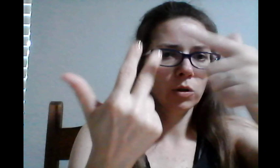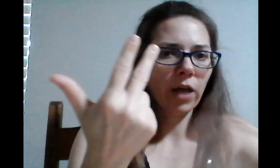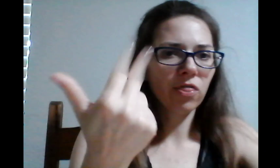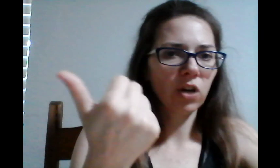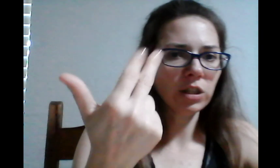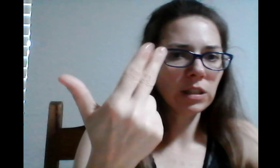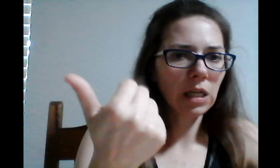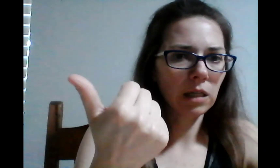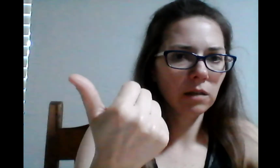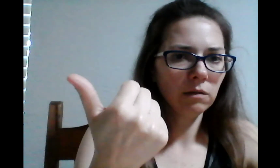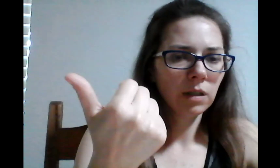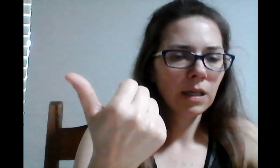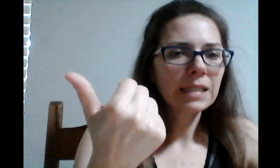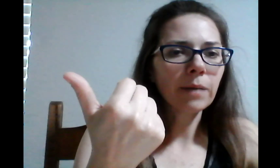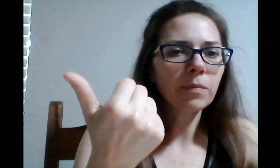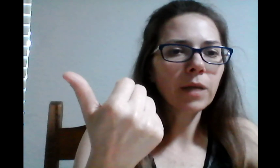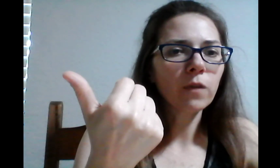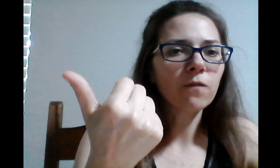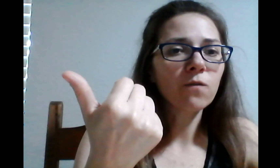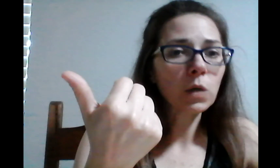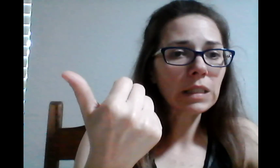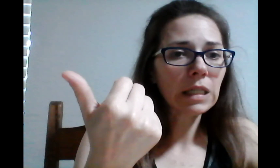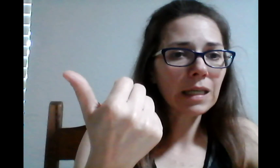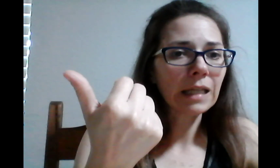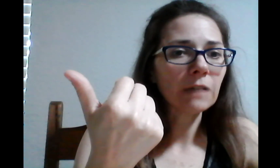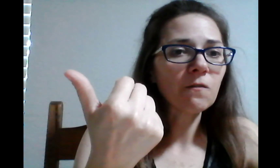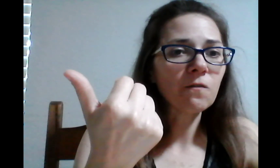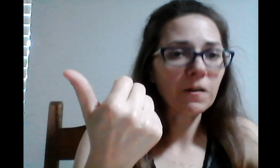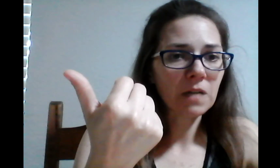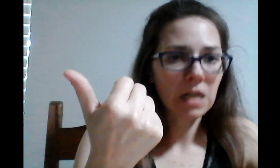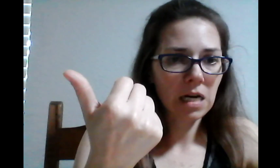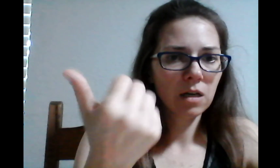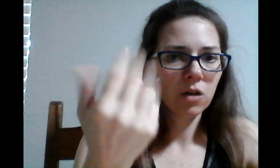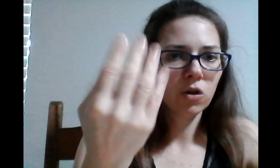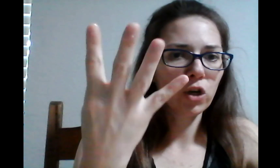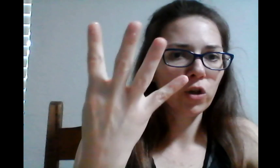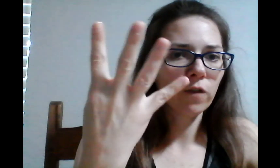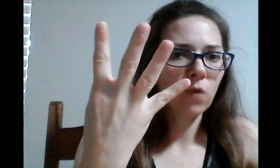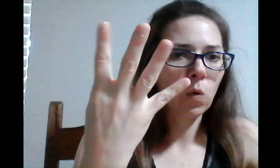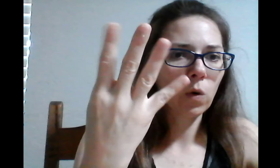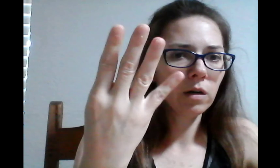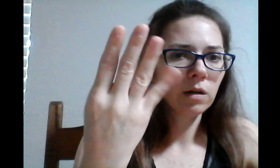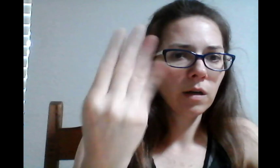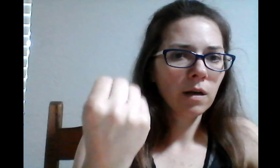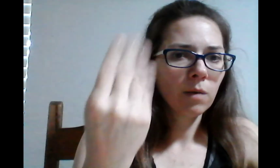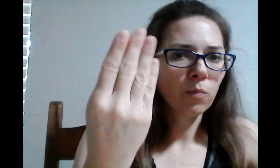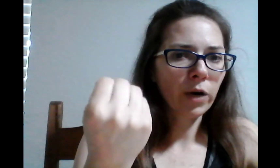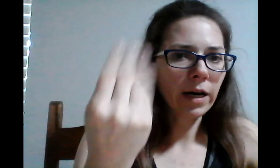got 13. Same thing with 14 and 15. You're going to do the 4, bring it